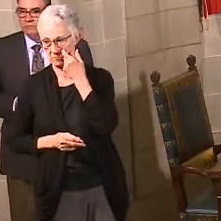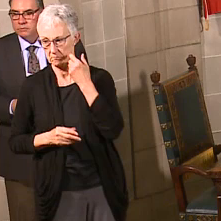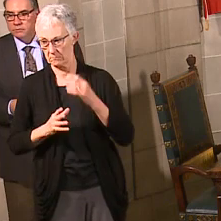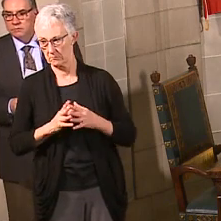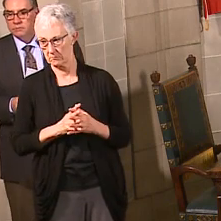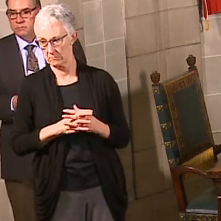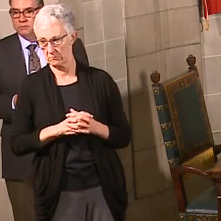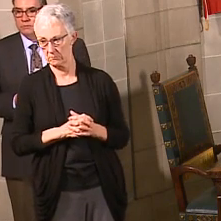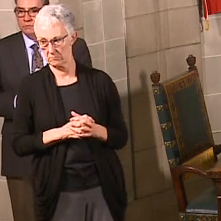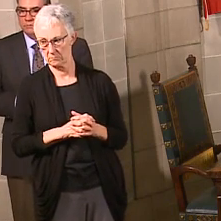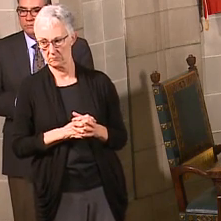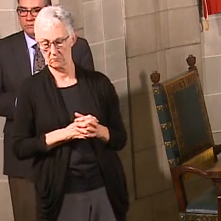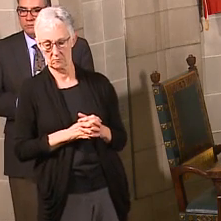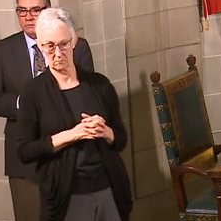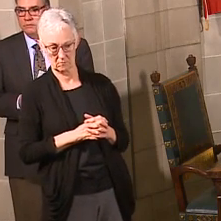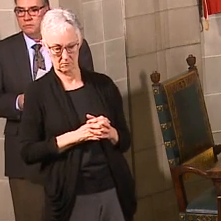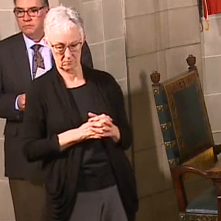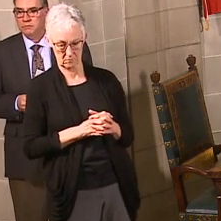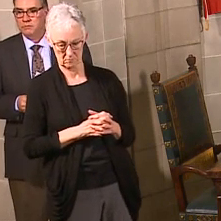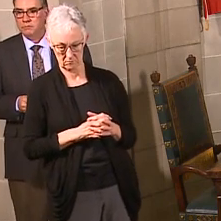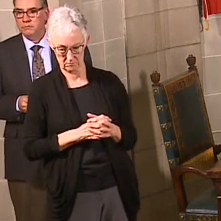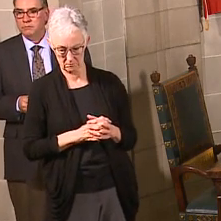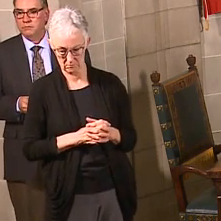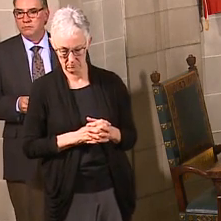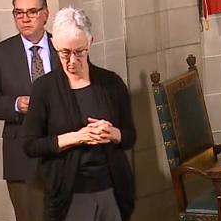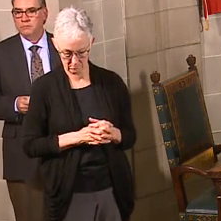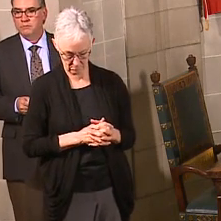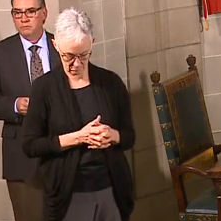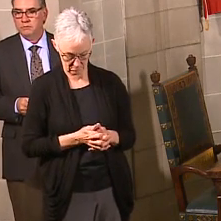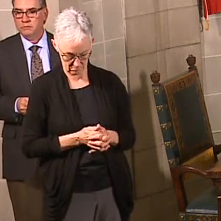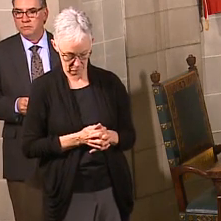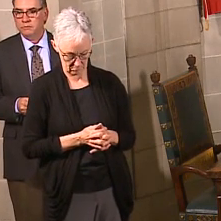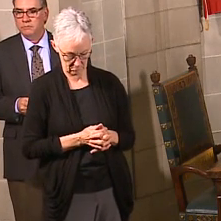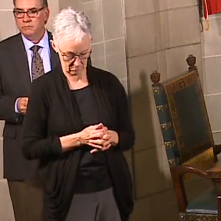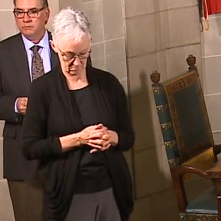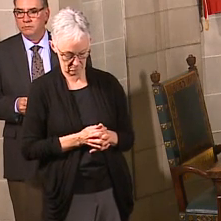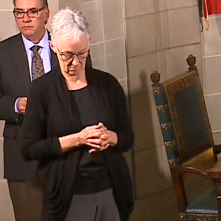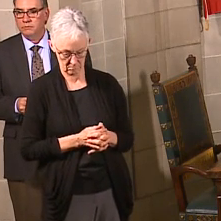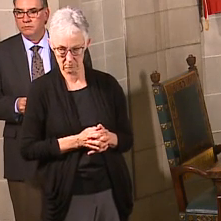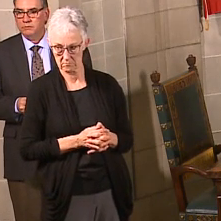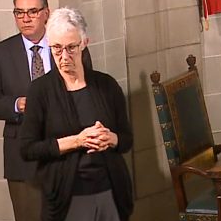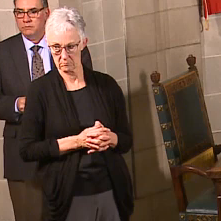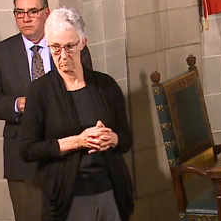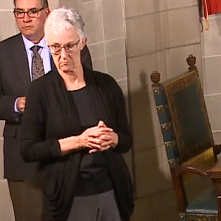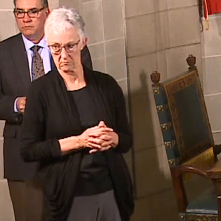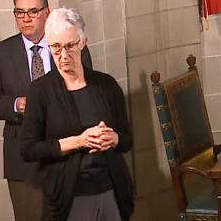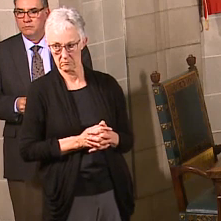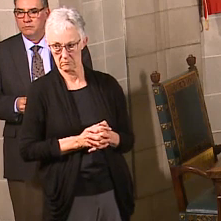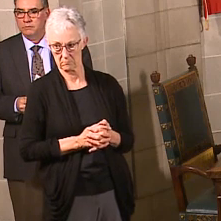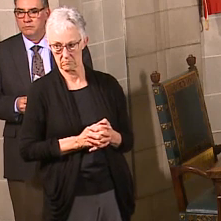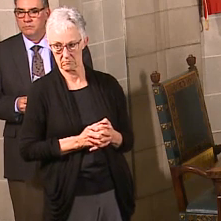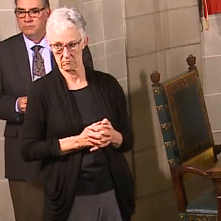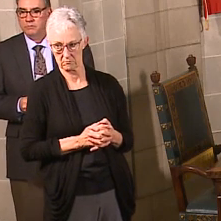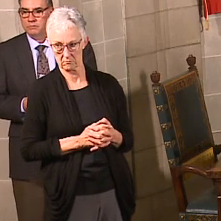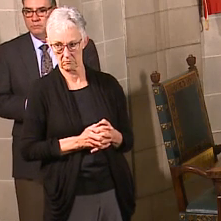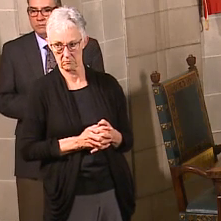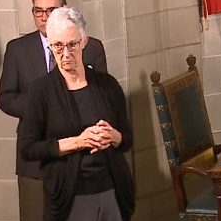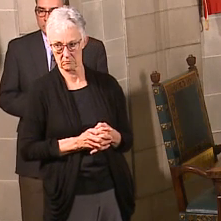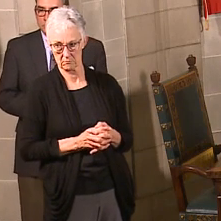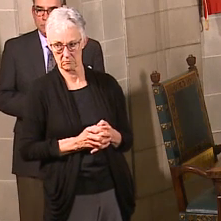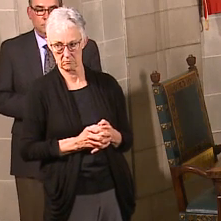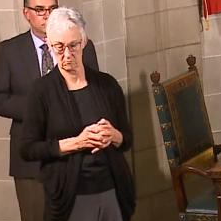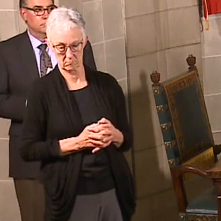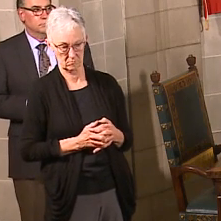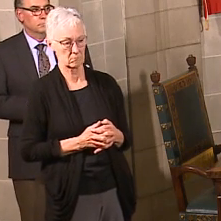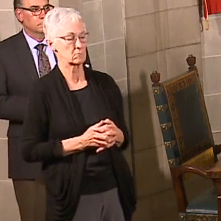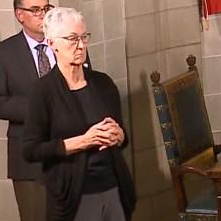with outbreaks happening, even though social mitigation measures are being taken in plants, what can be done to contain outbreaks before food production is affected